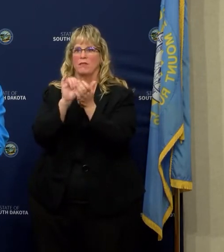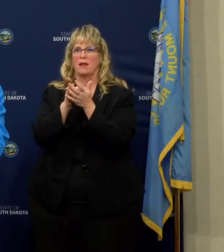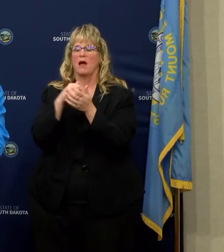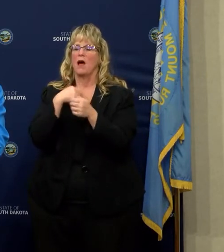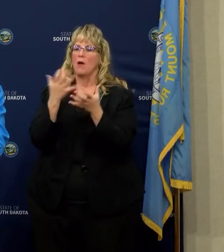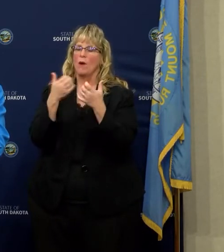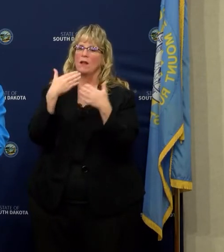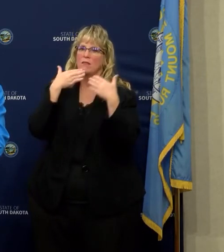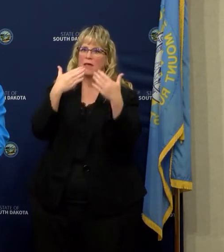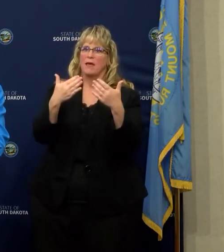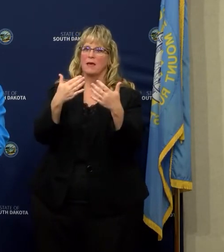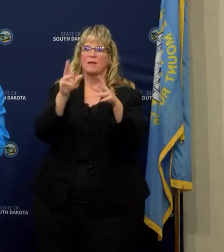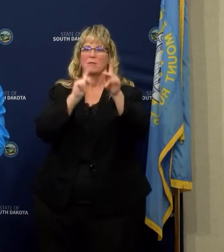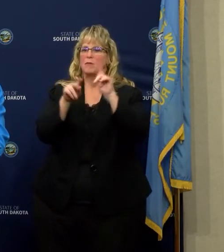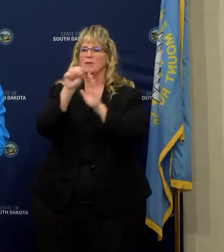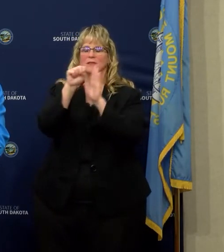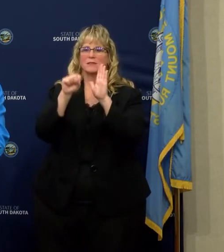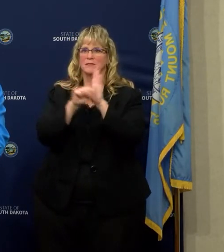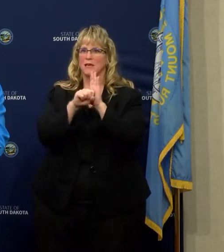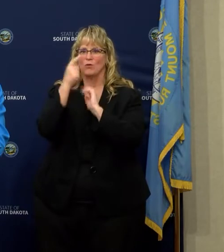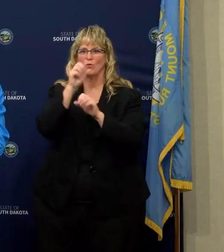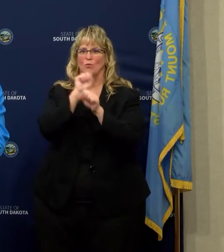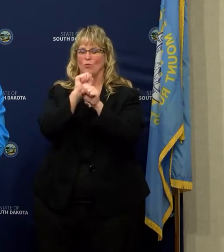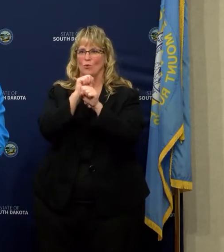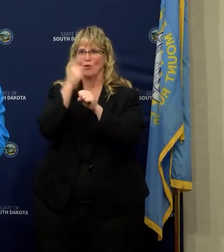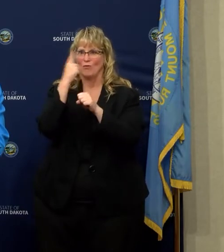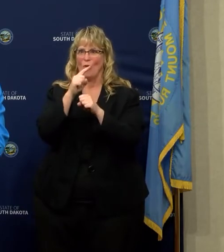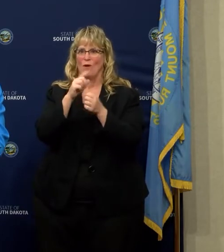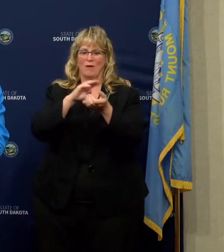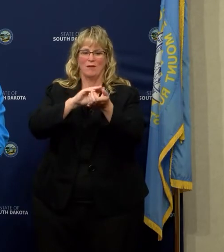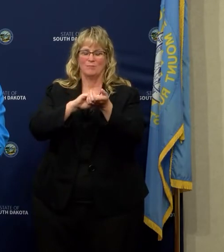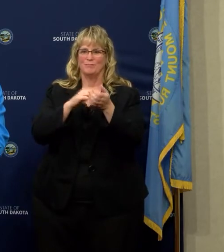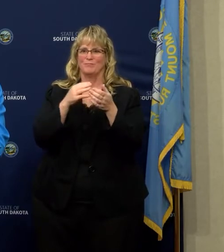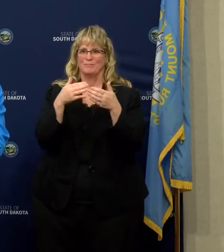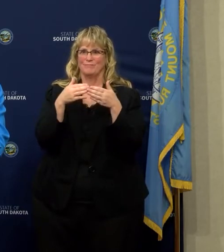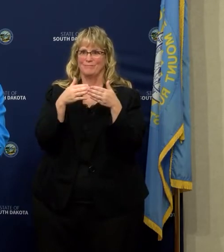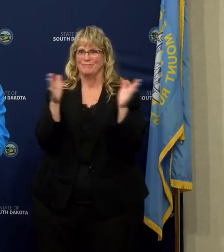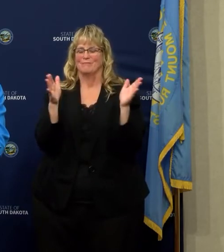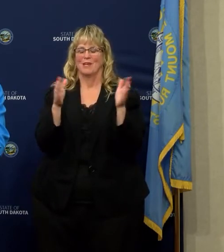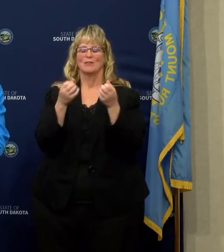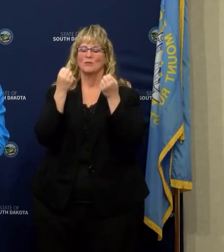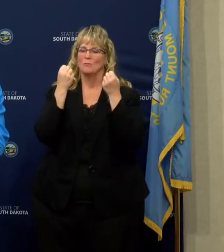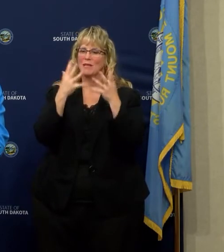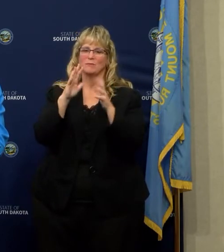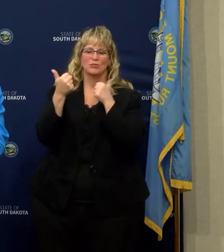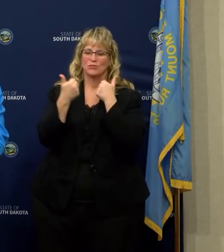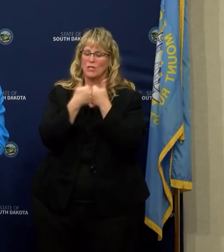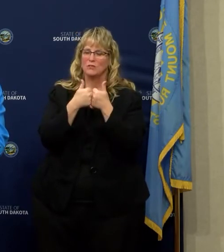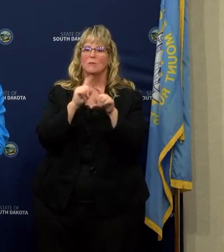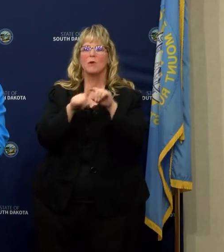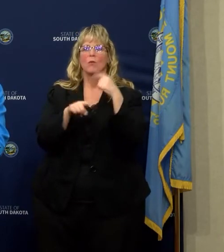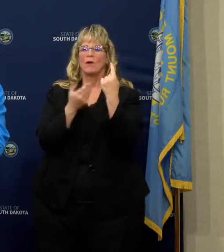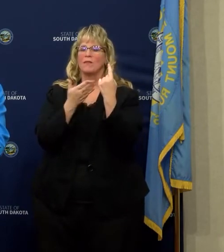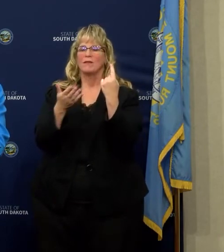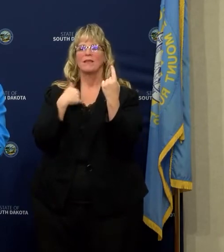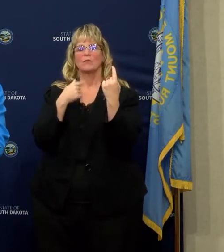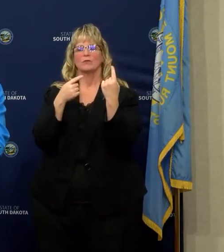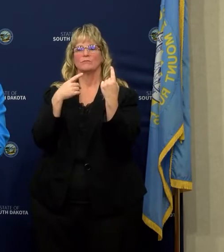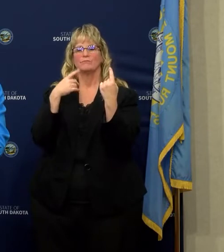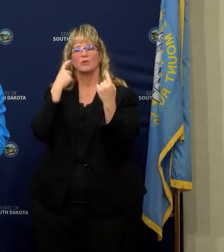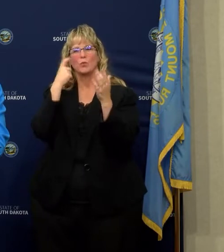shout out to all the healthcare workers in the state. It's been obviously a very challenging time on so many fronts, and one of the things that we're seeing is